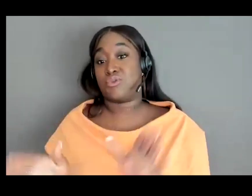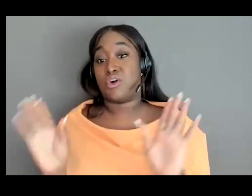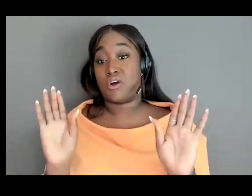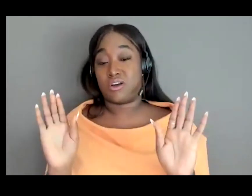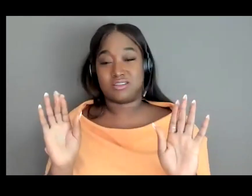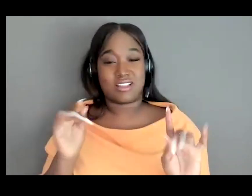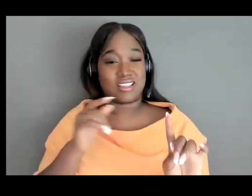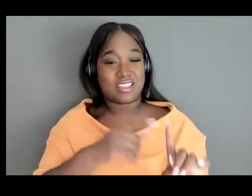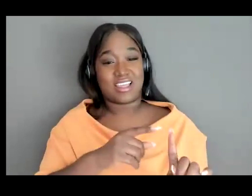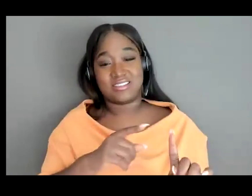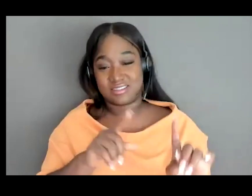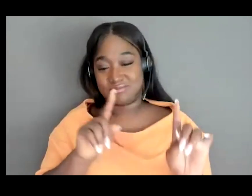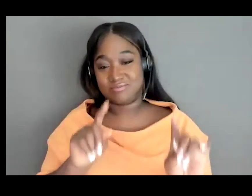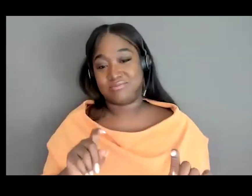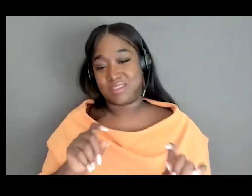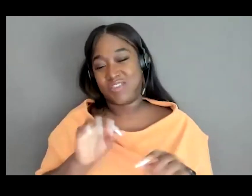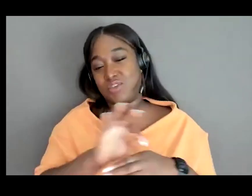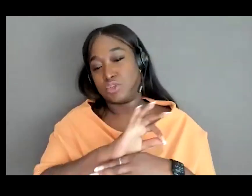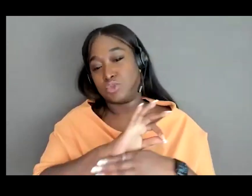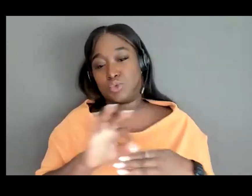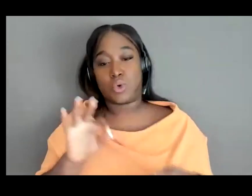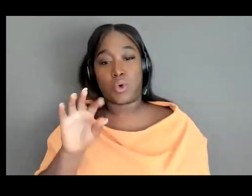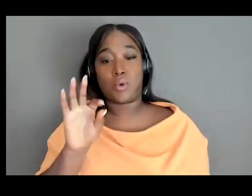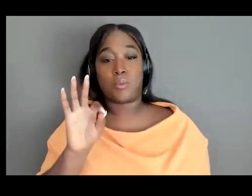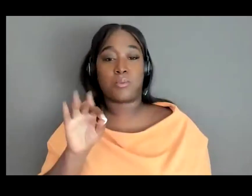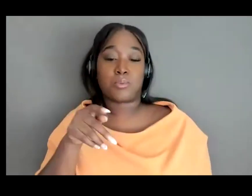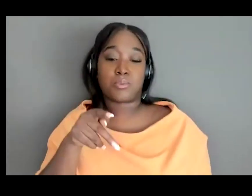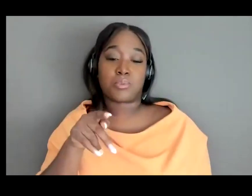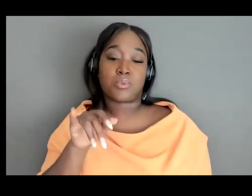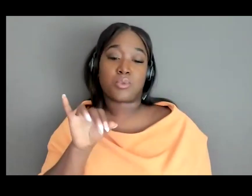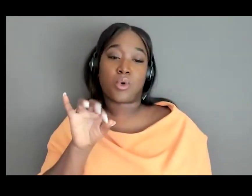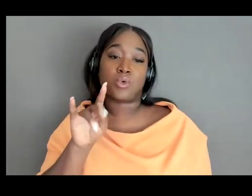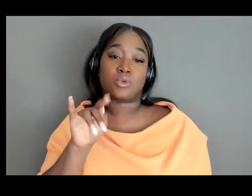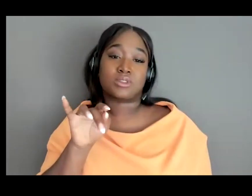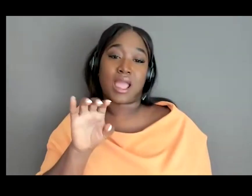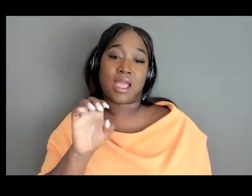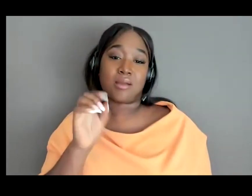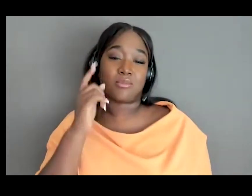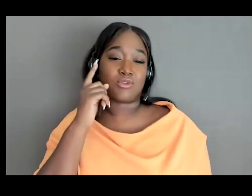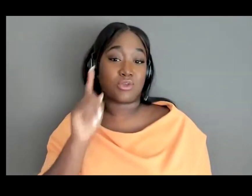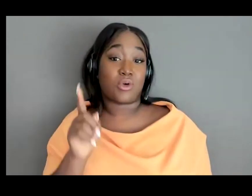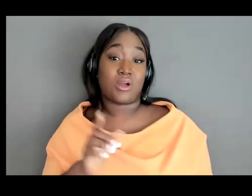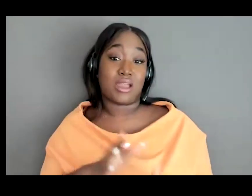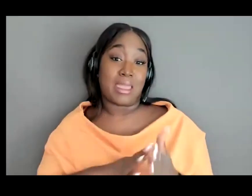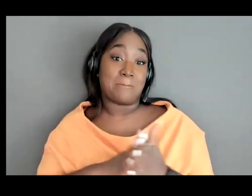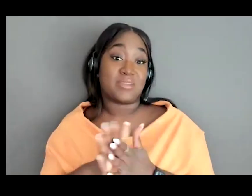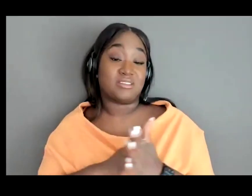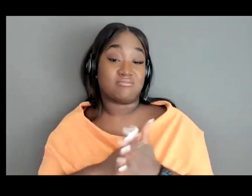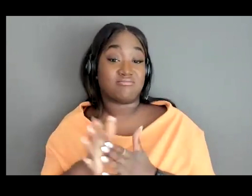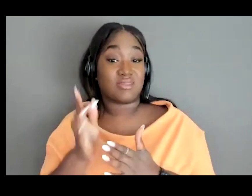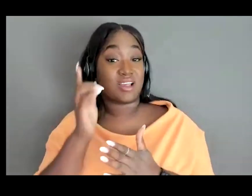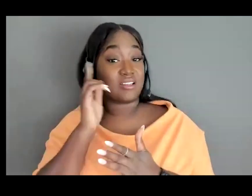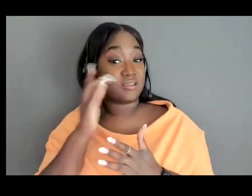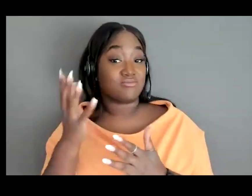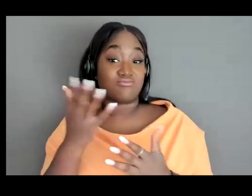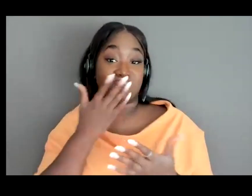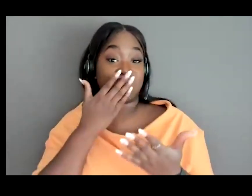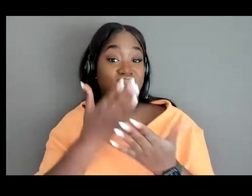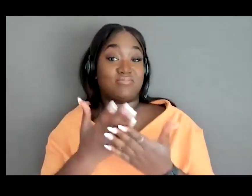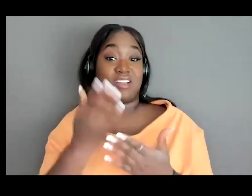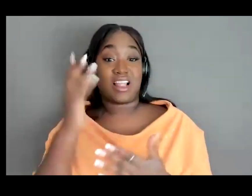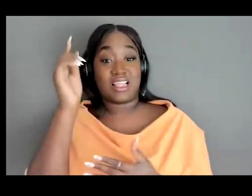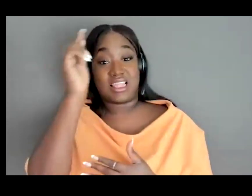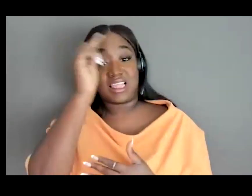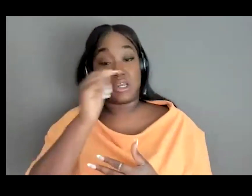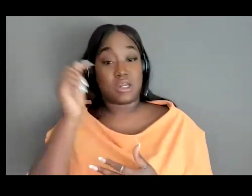this is the prototype, the functional prototype of a very, I think, ambitious theory. And the reason I'm